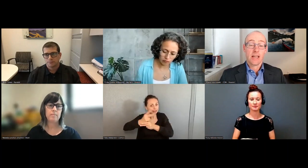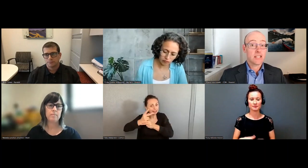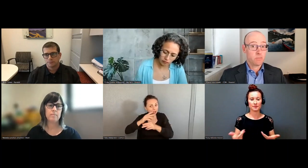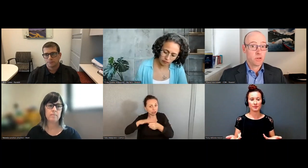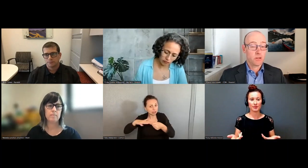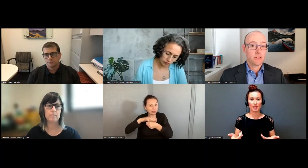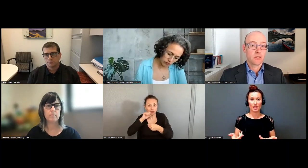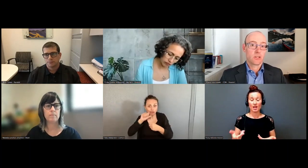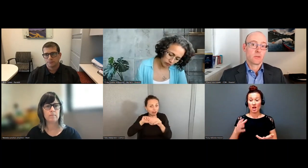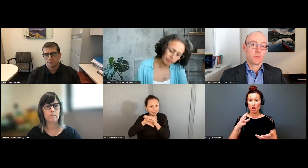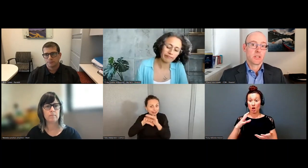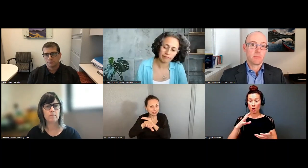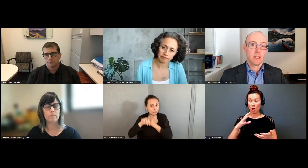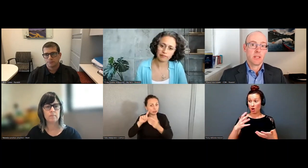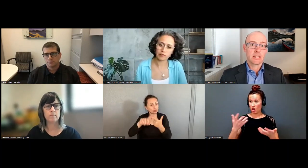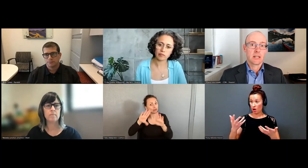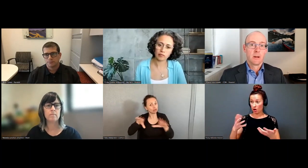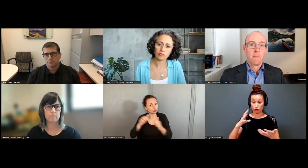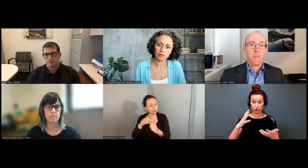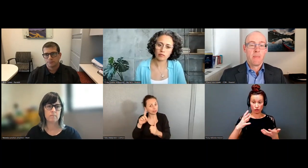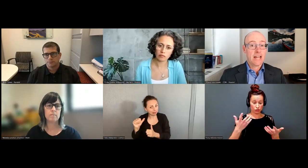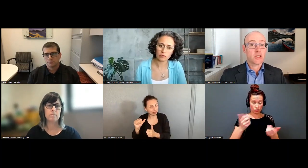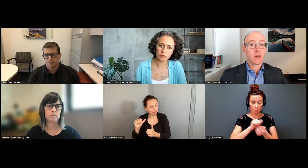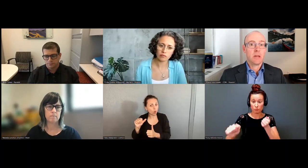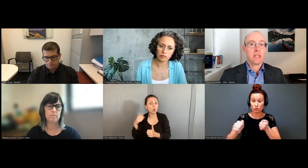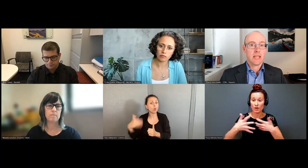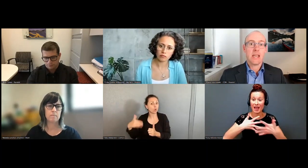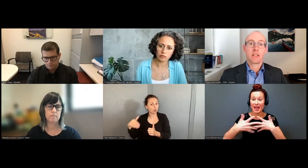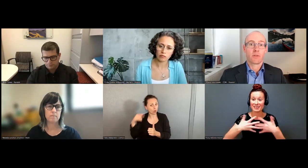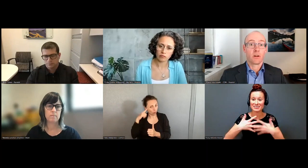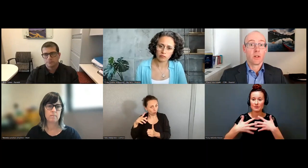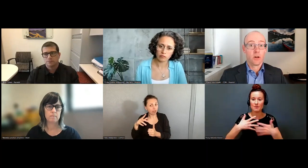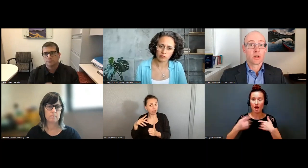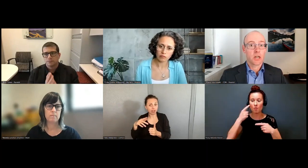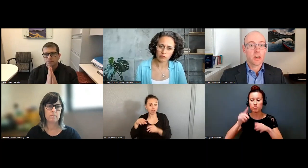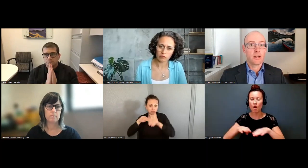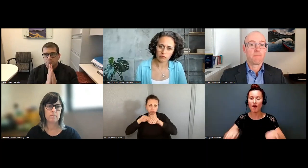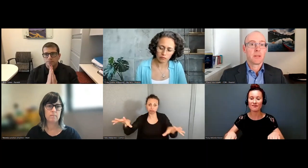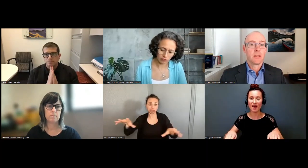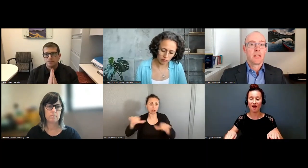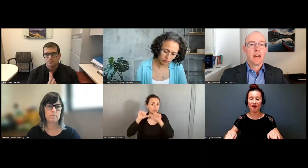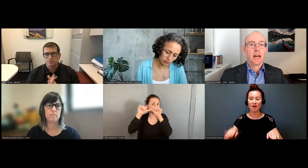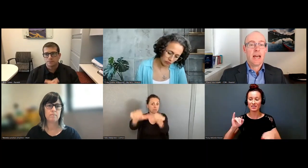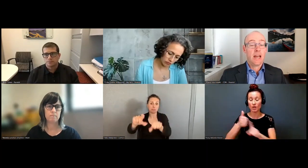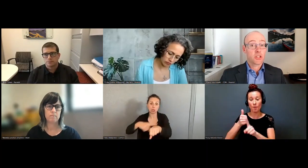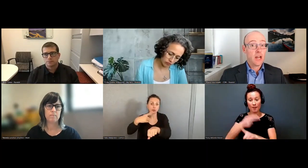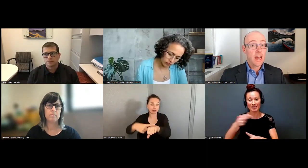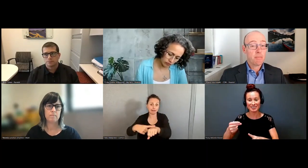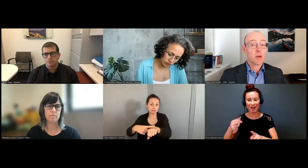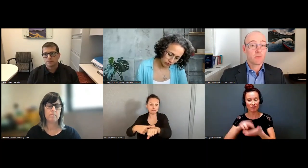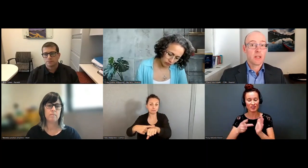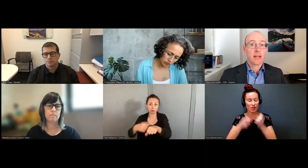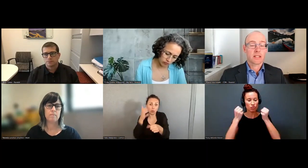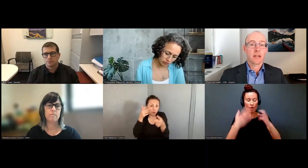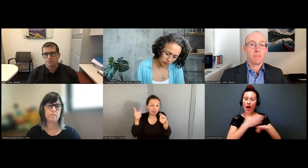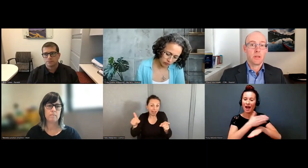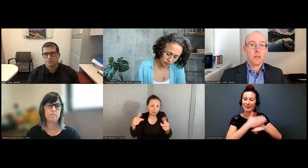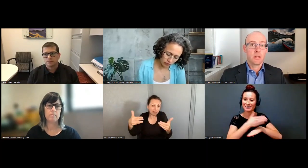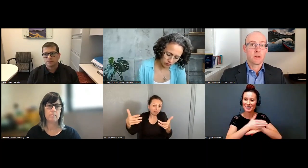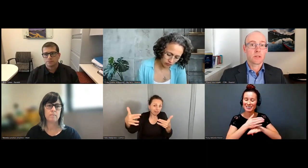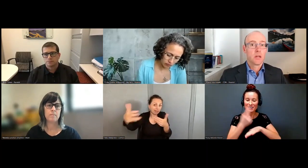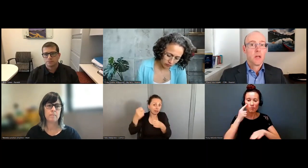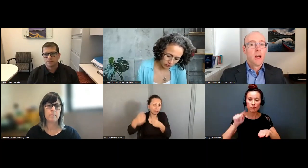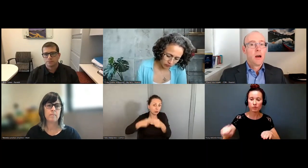not accessible to children with disabilities, that's going to be the case for a long time. And it's going to happen over the next